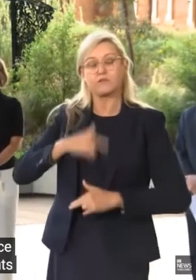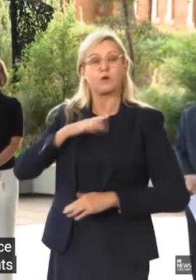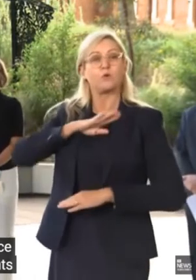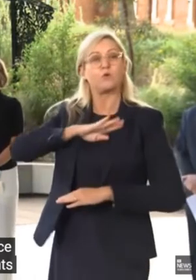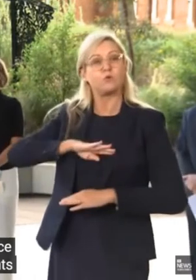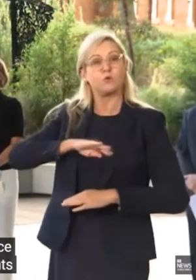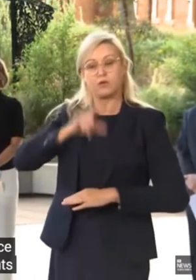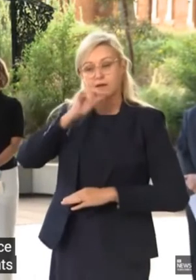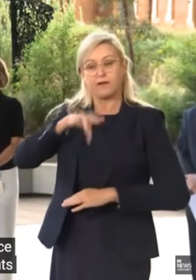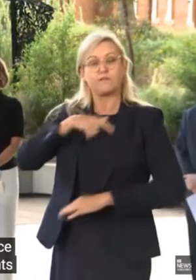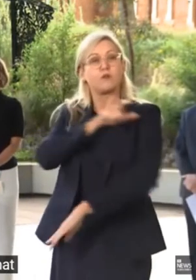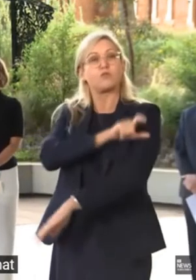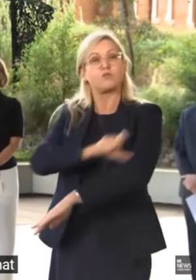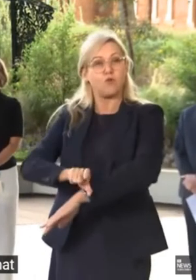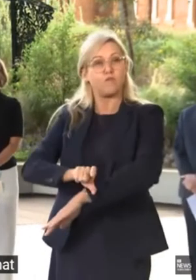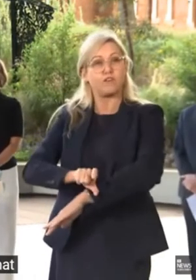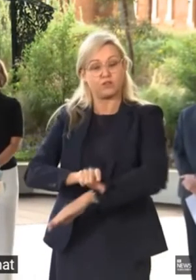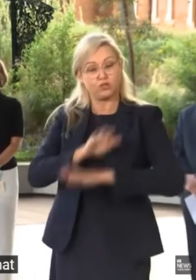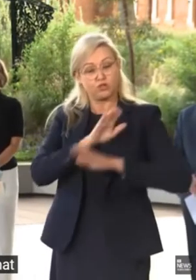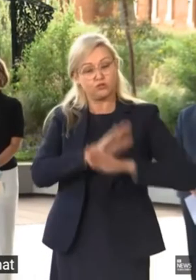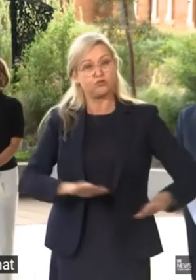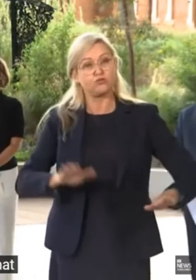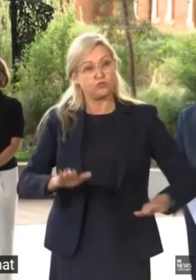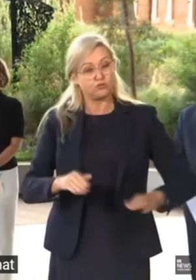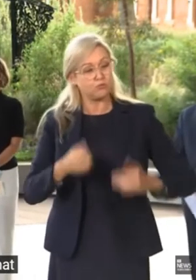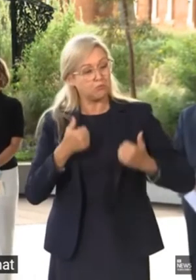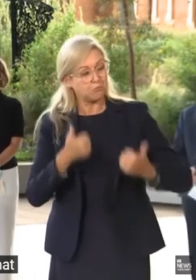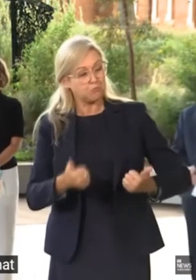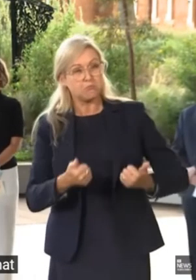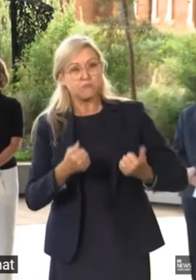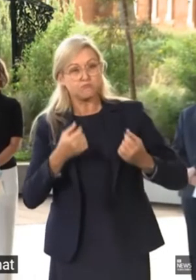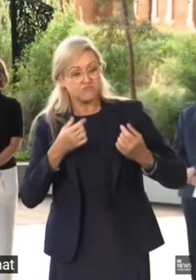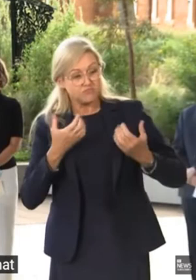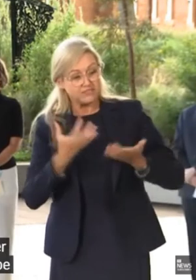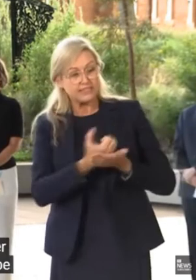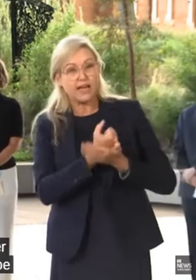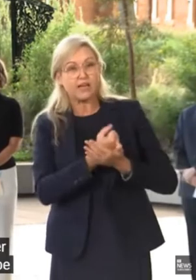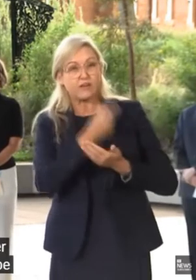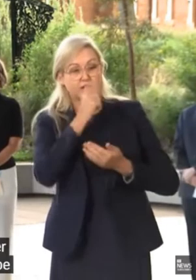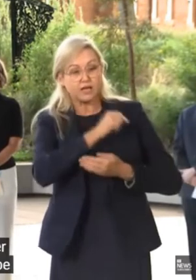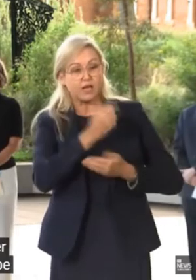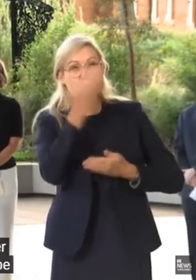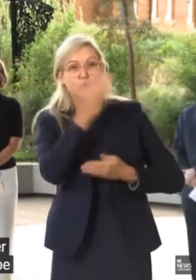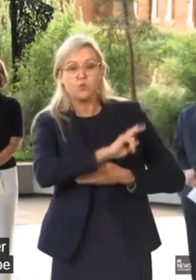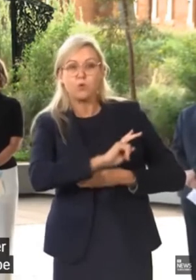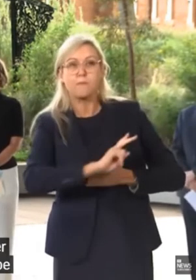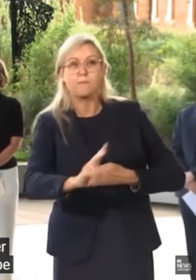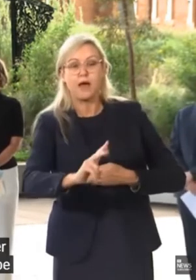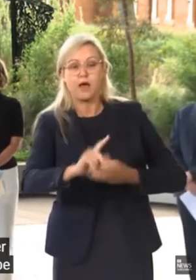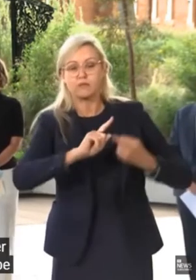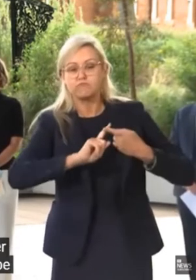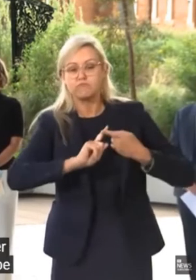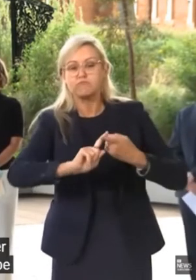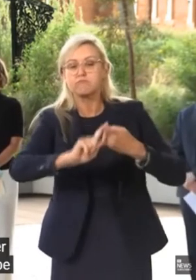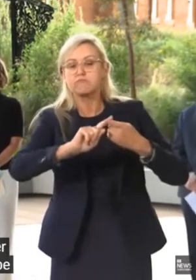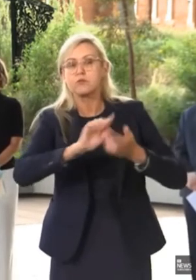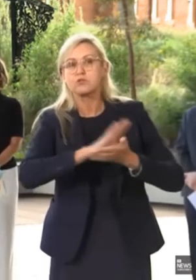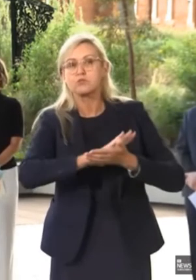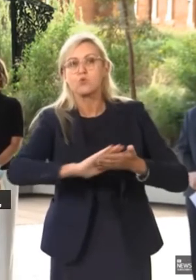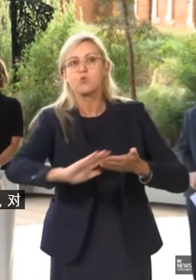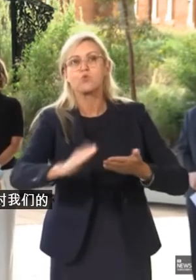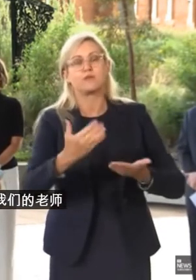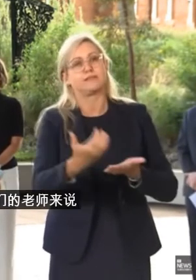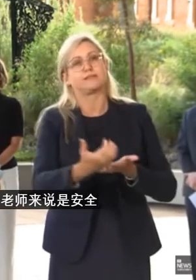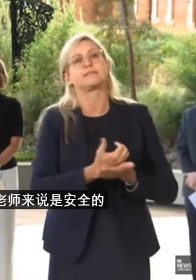parents, that the school environment that our kids will go back to over the course of this year will be one which is safe for